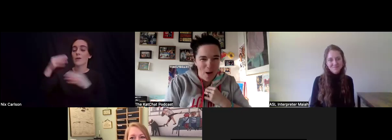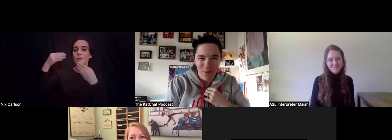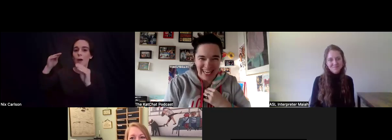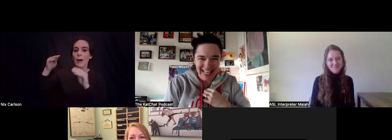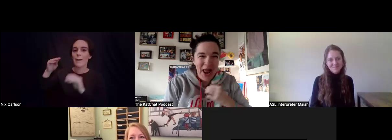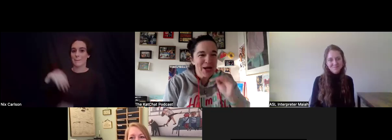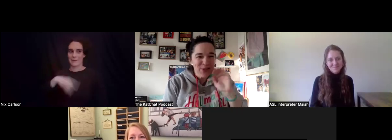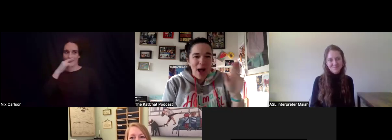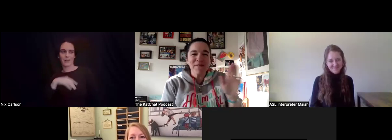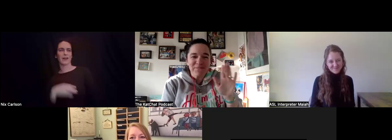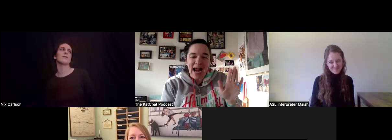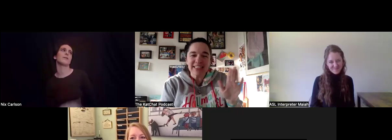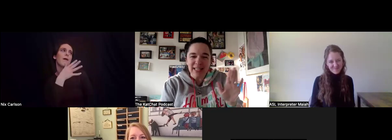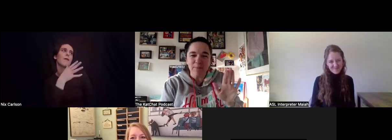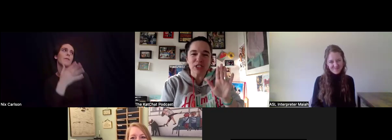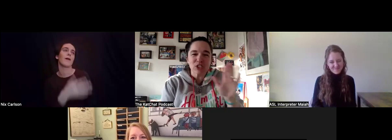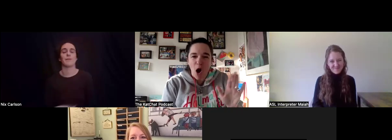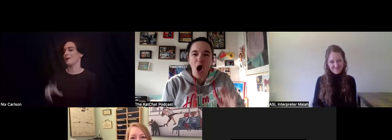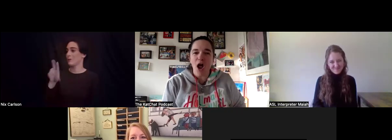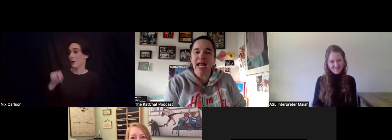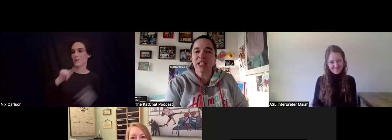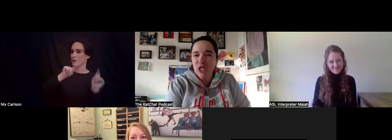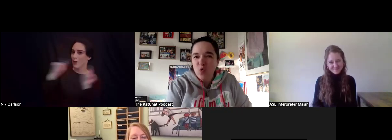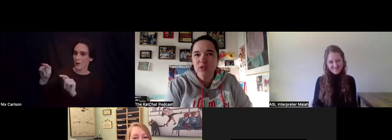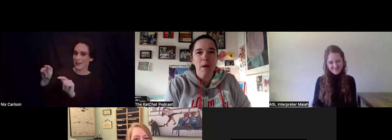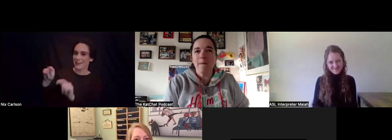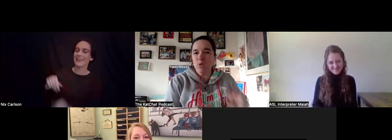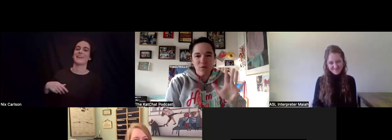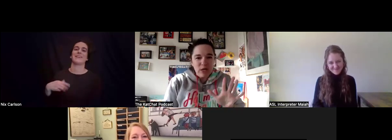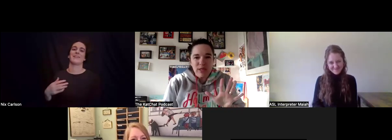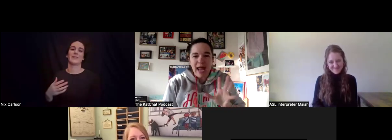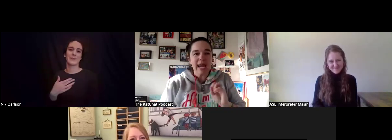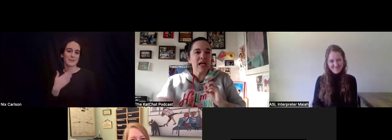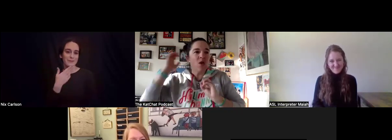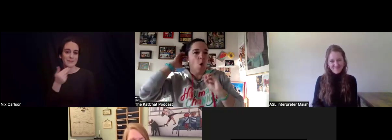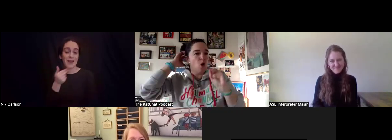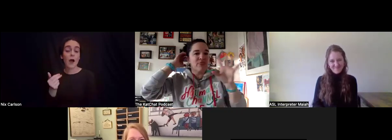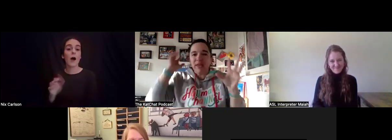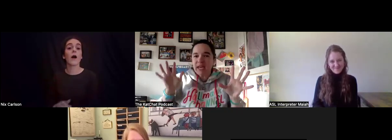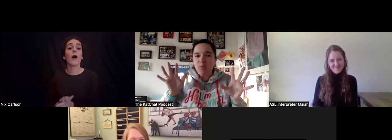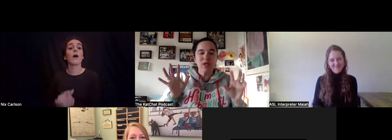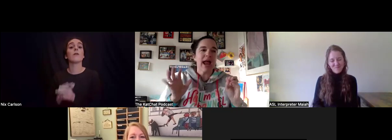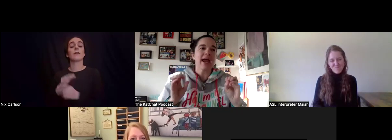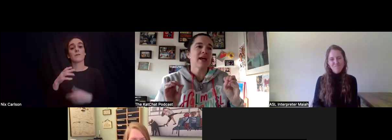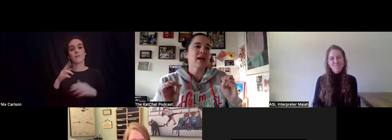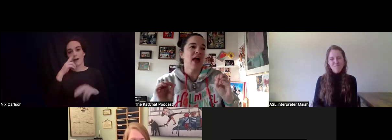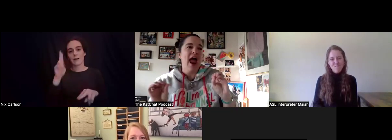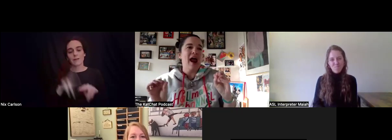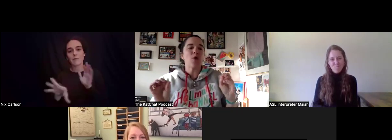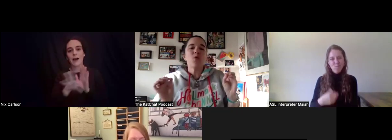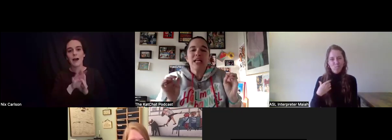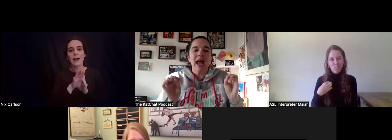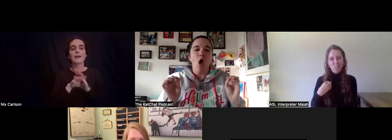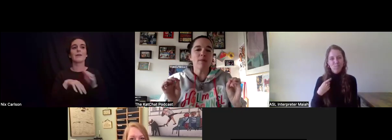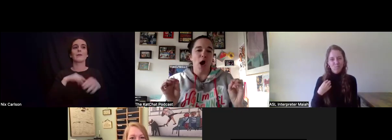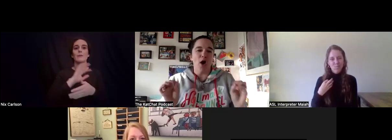we're going. So I will find something small and cute, movie Right. related or theme related. And